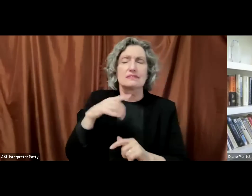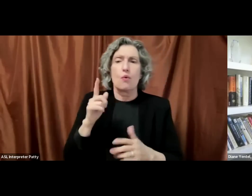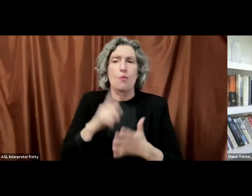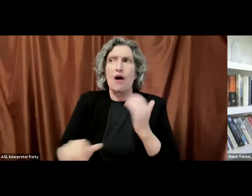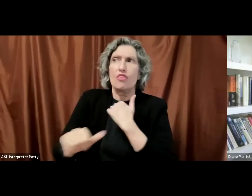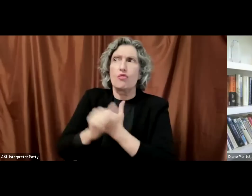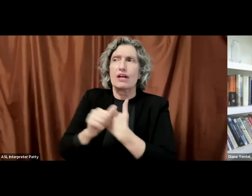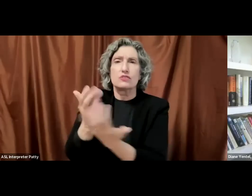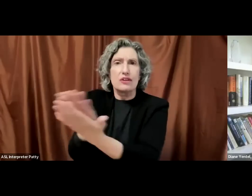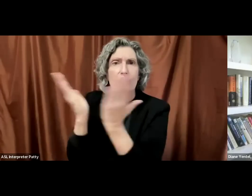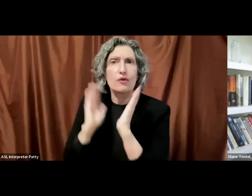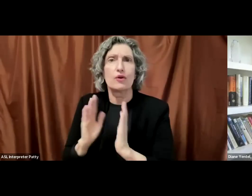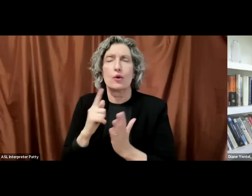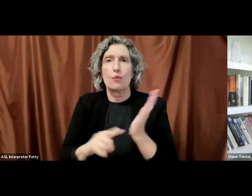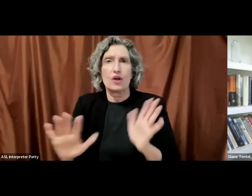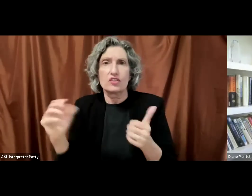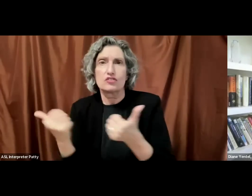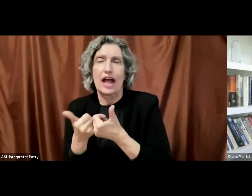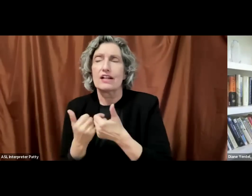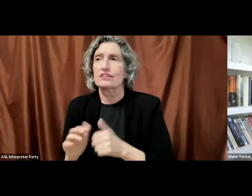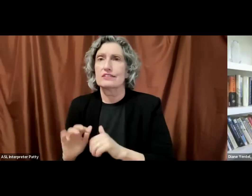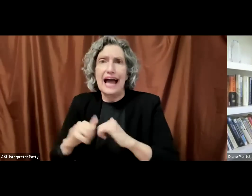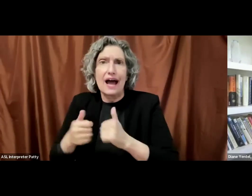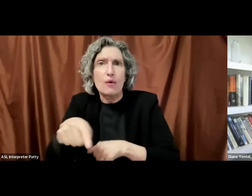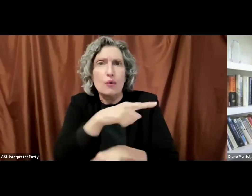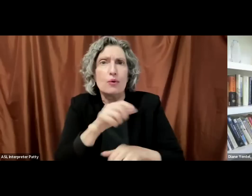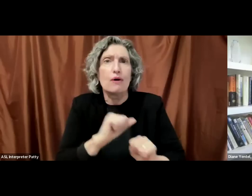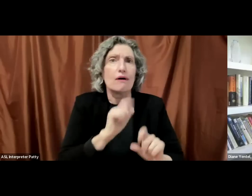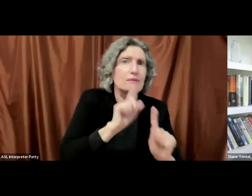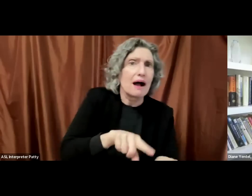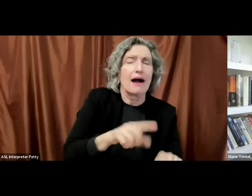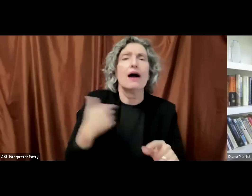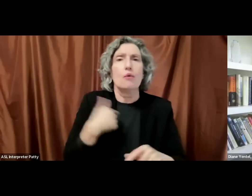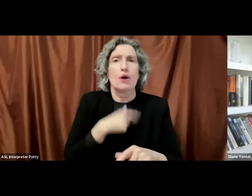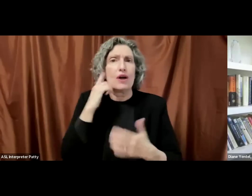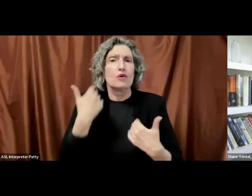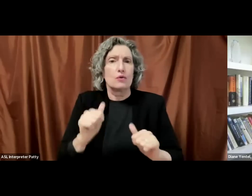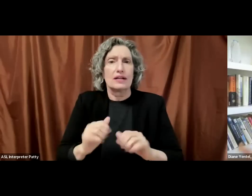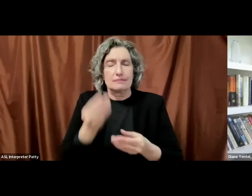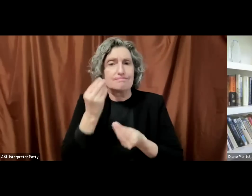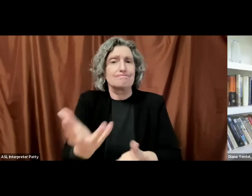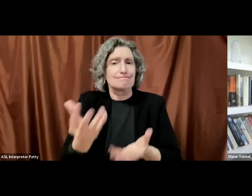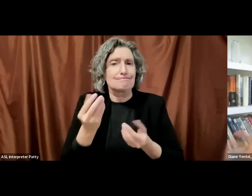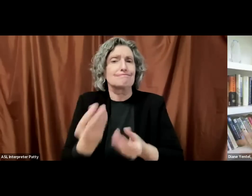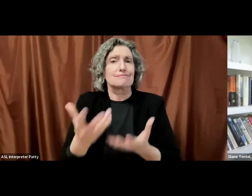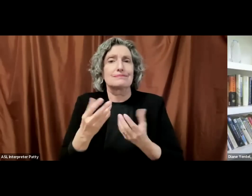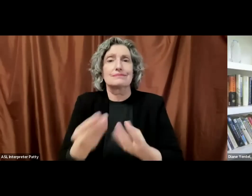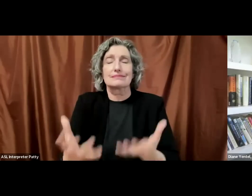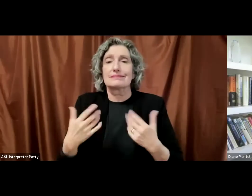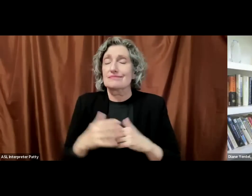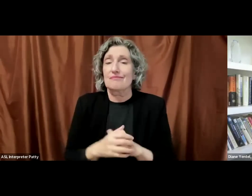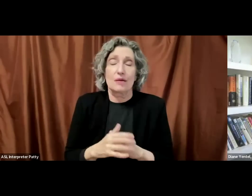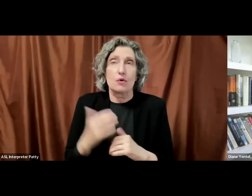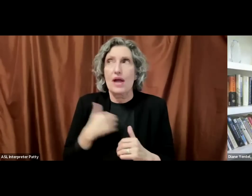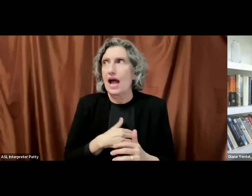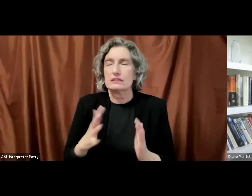can consider preparing and responding. So while we won't get to all of your questions today, we literally had hundreds and